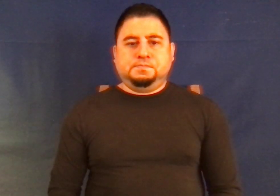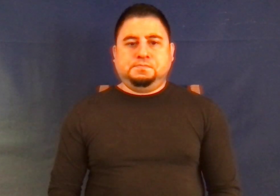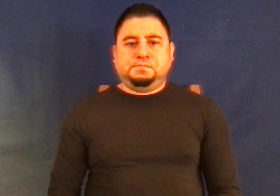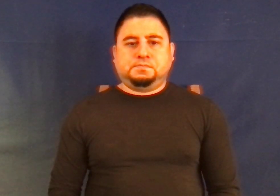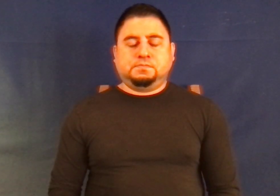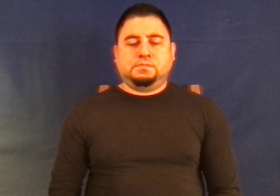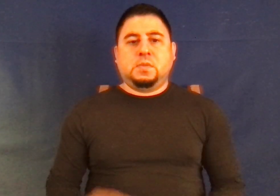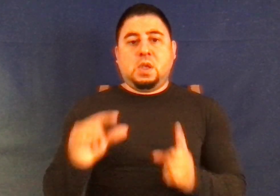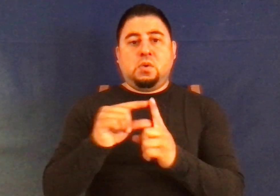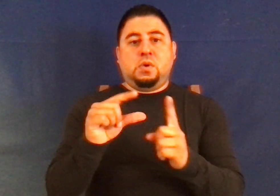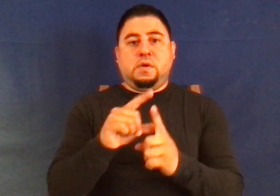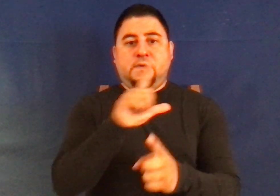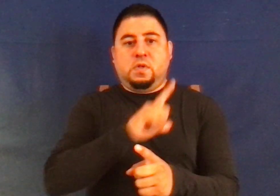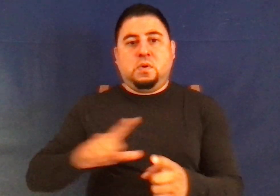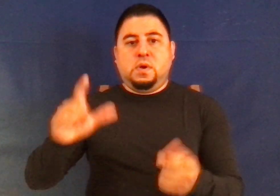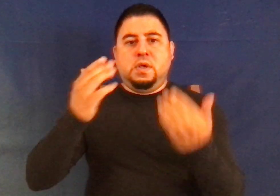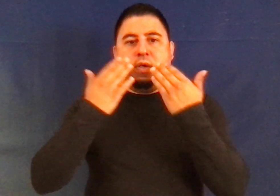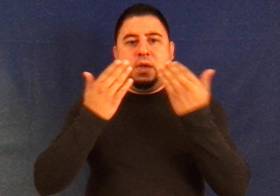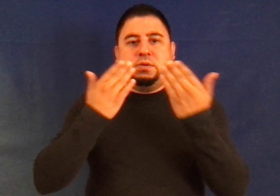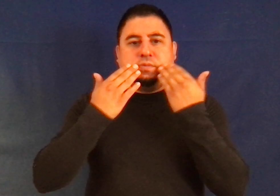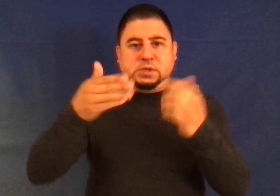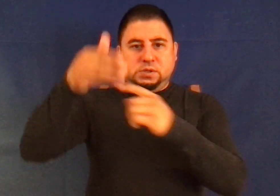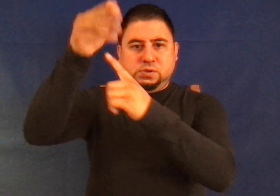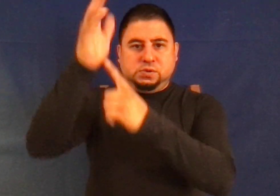The word of the Lord. Thanks be to God.